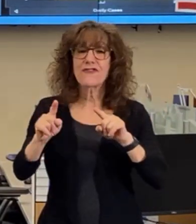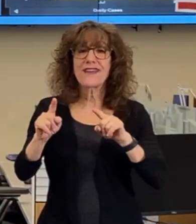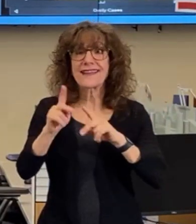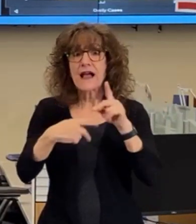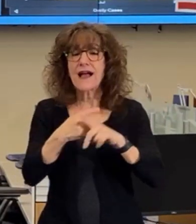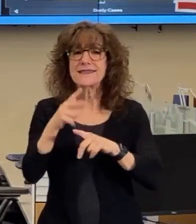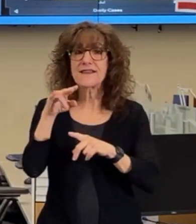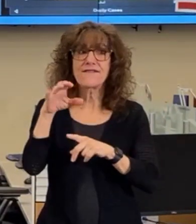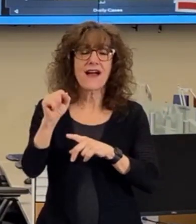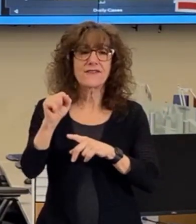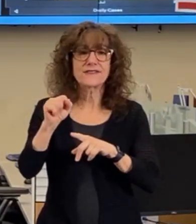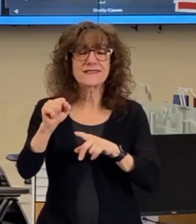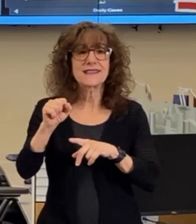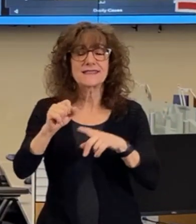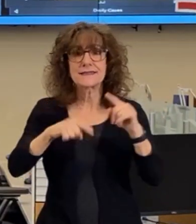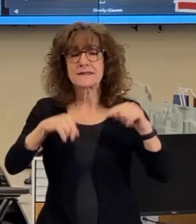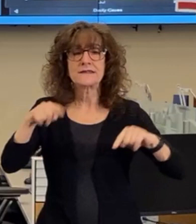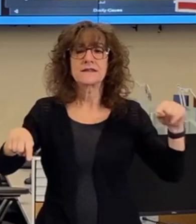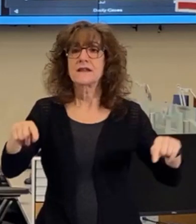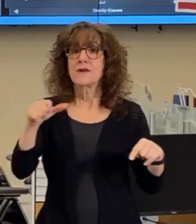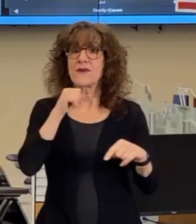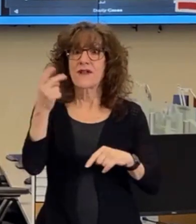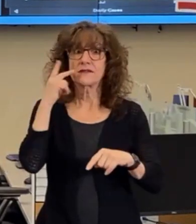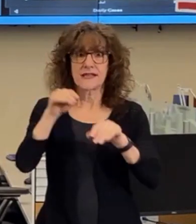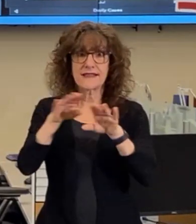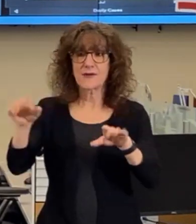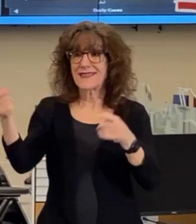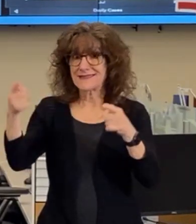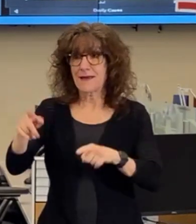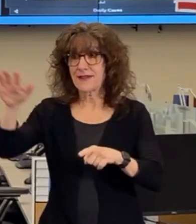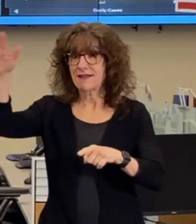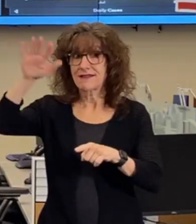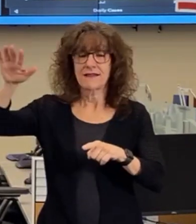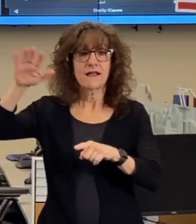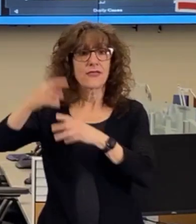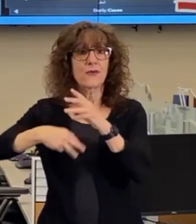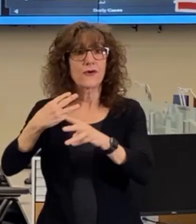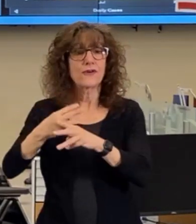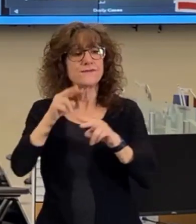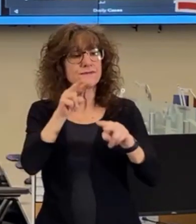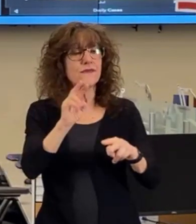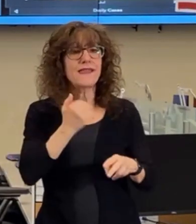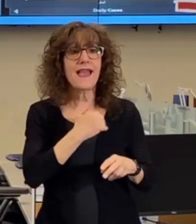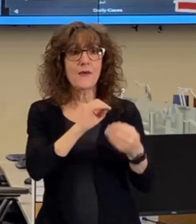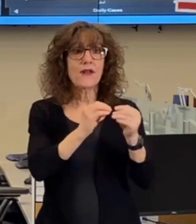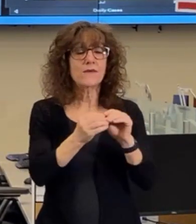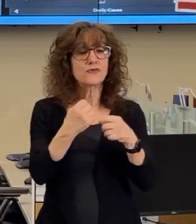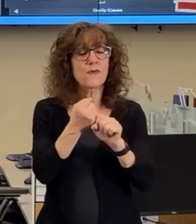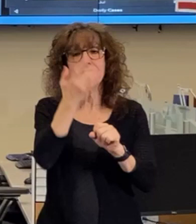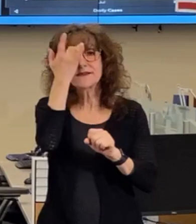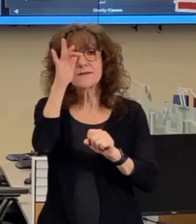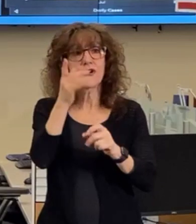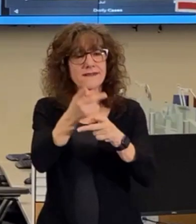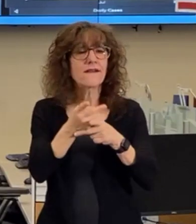Fortunately, we haven't seen the kind of spread that has happened in other parts of the world. So we'll continue to watch that. We'll continue to watch our data, and we'll make smart and prudent